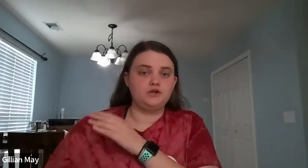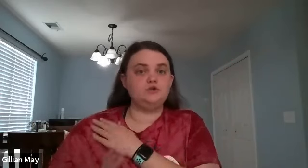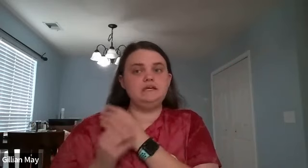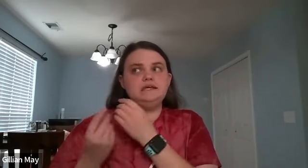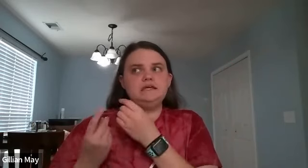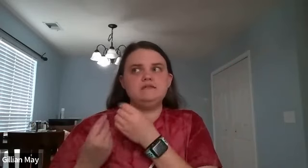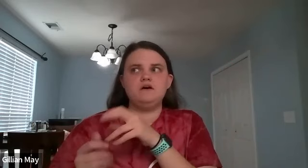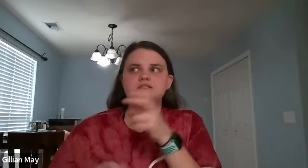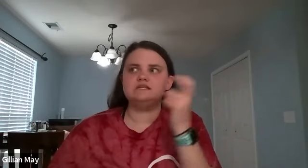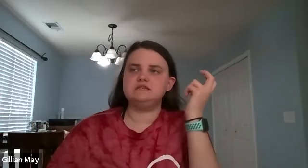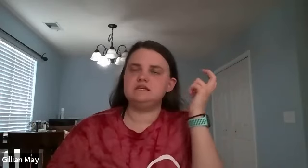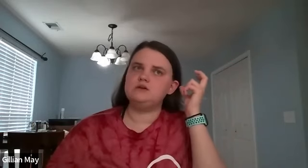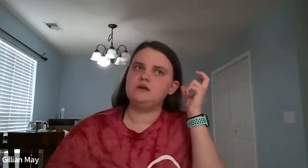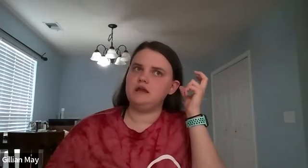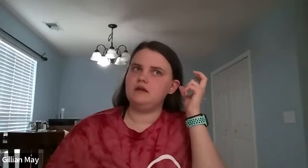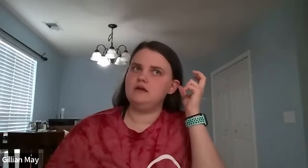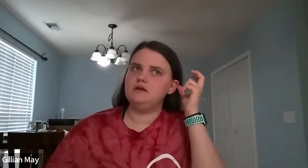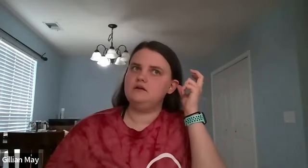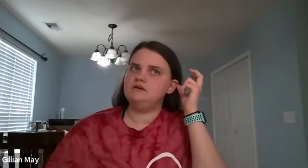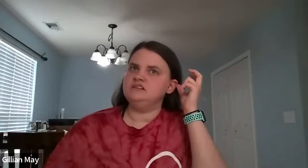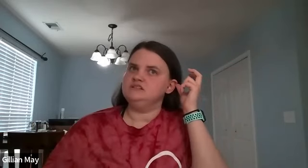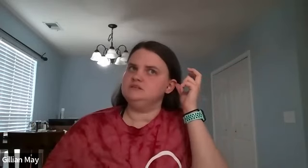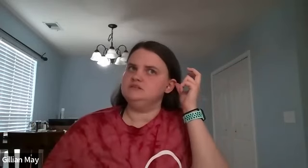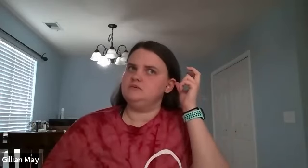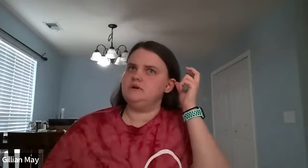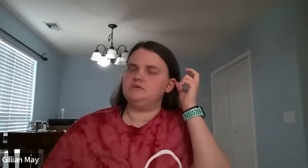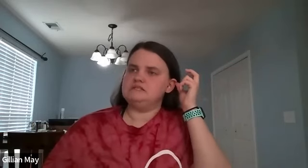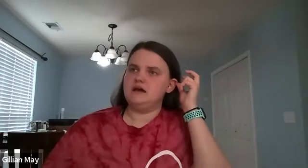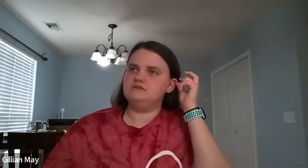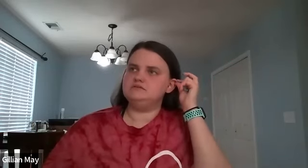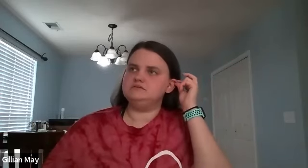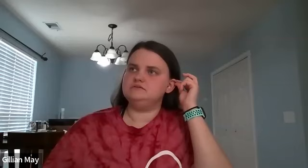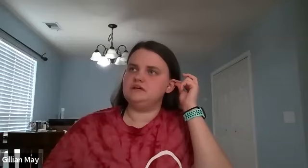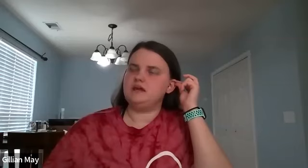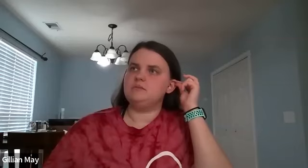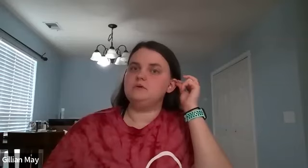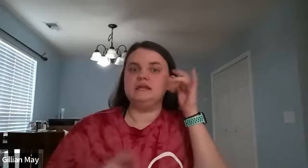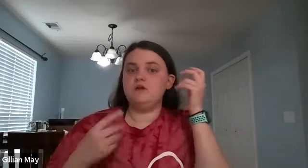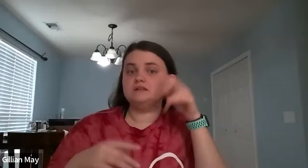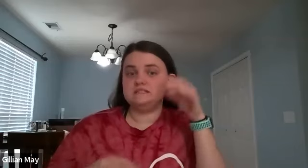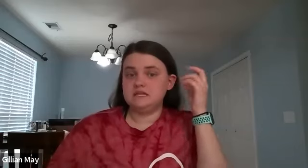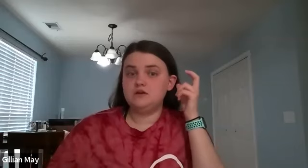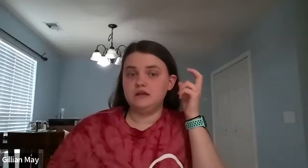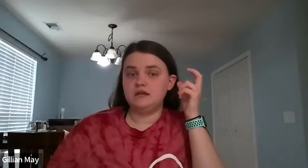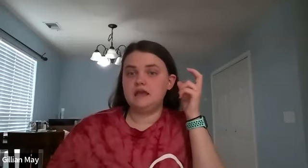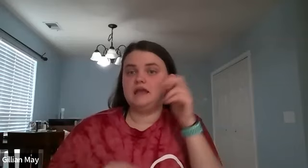who he lost his hearing. When was that? I can't remember, but he lost his hearing